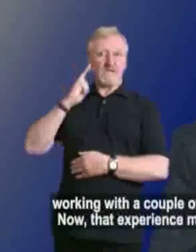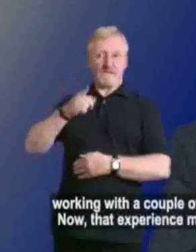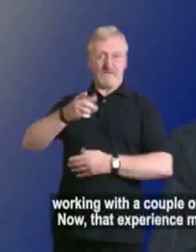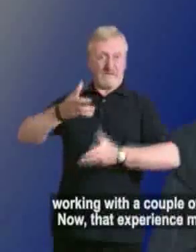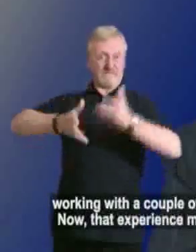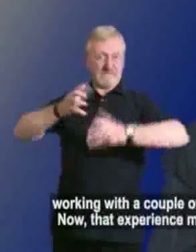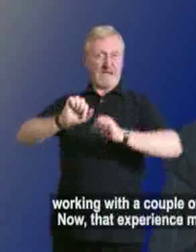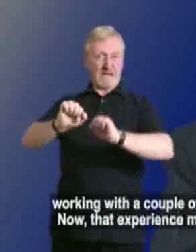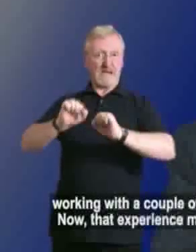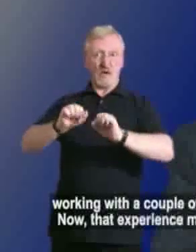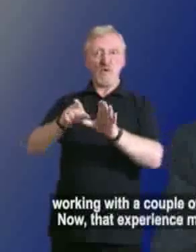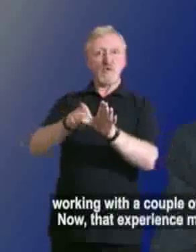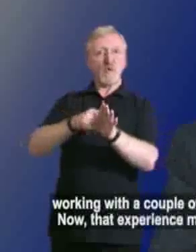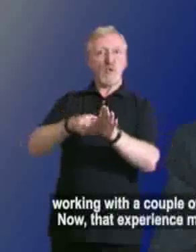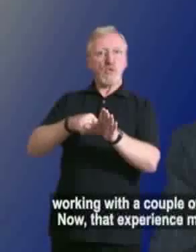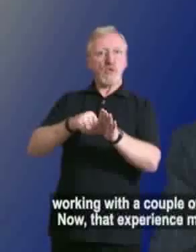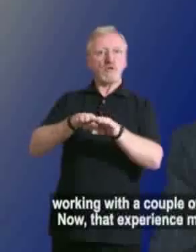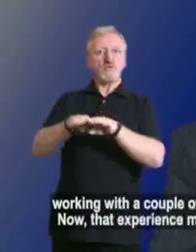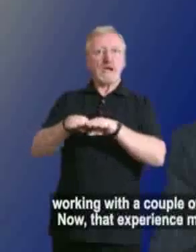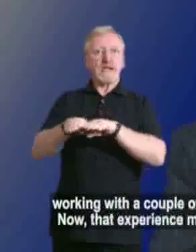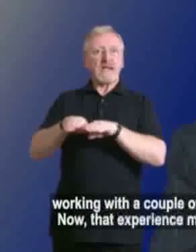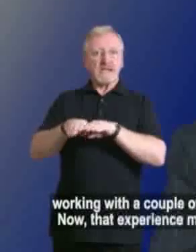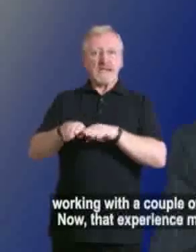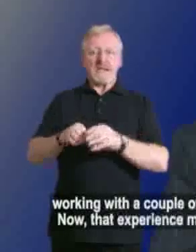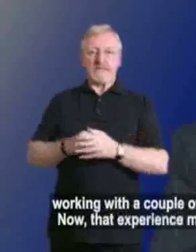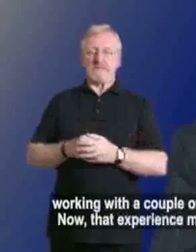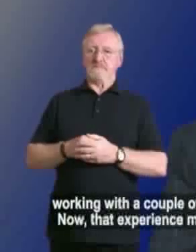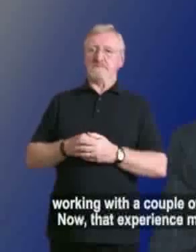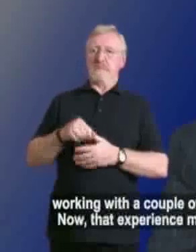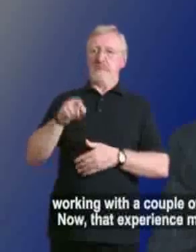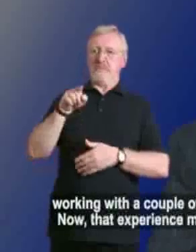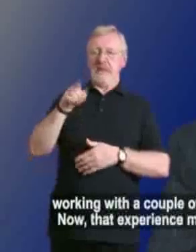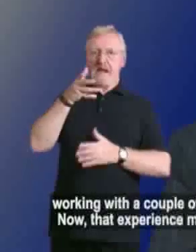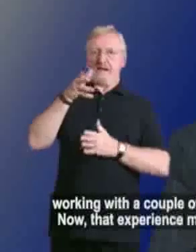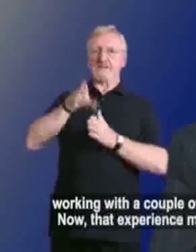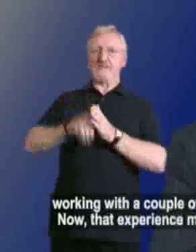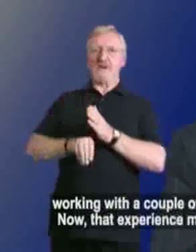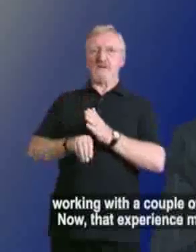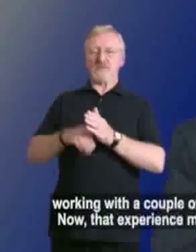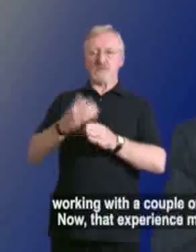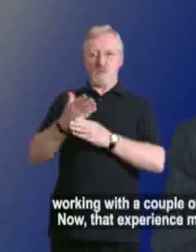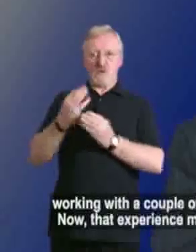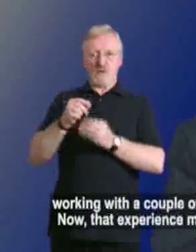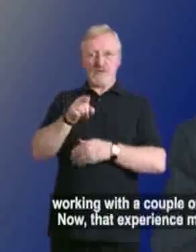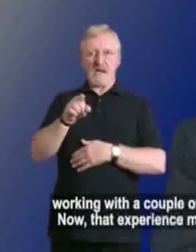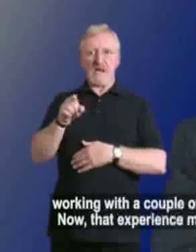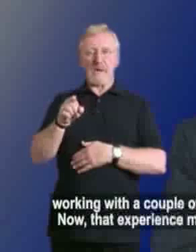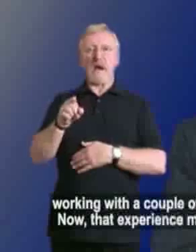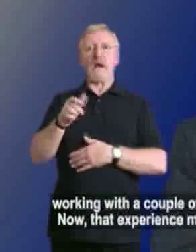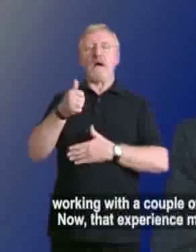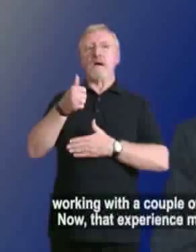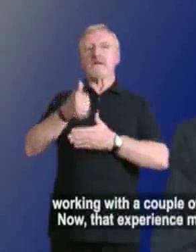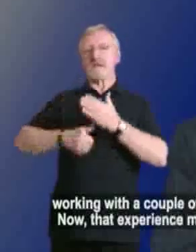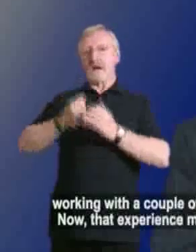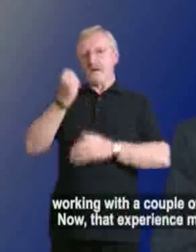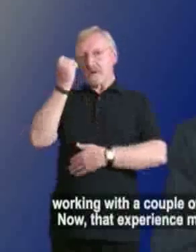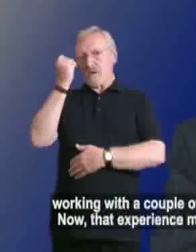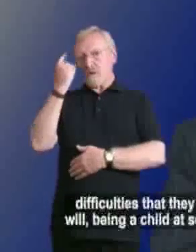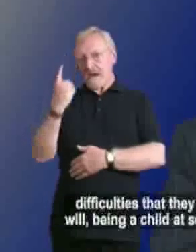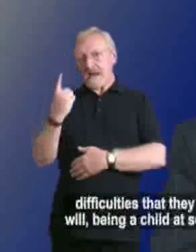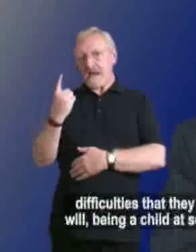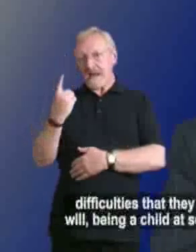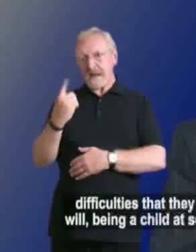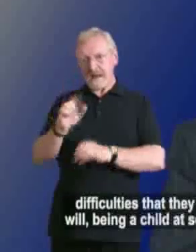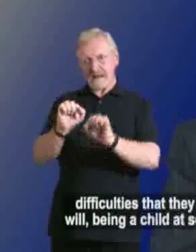deaf signing youth trainees. Now, that experience made me aware of some of